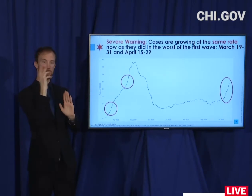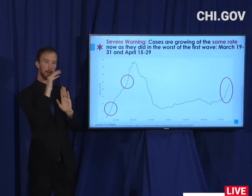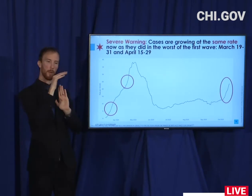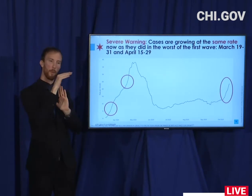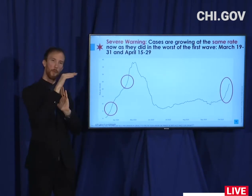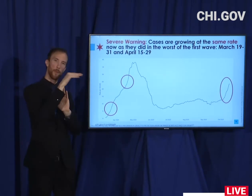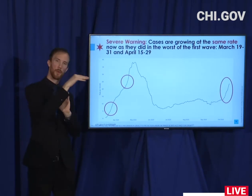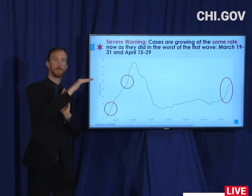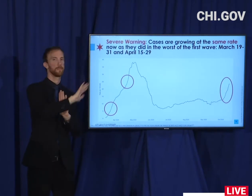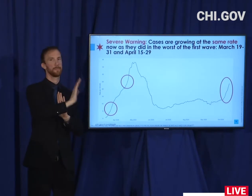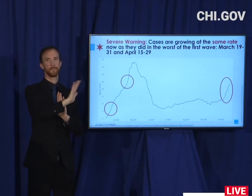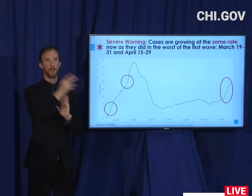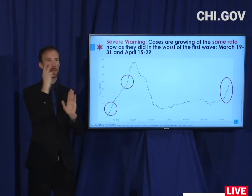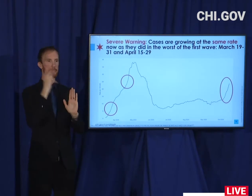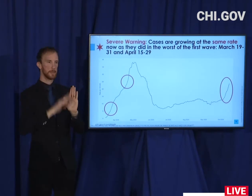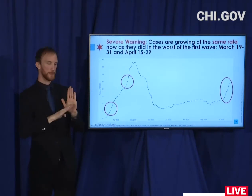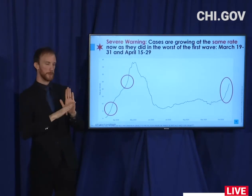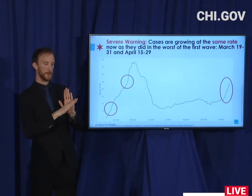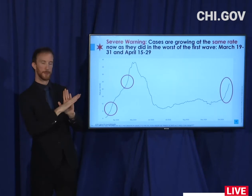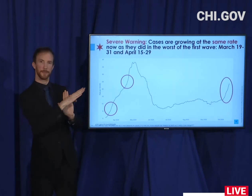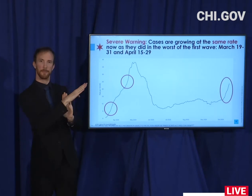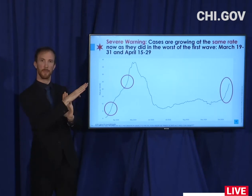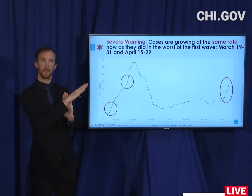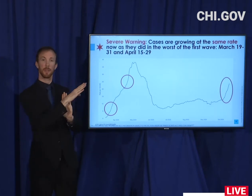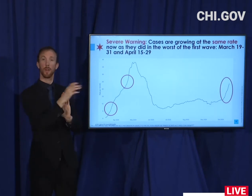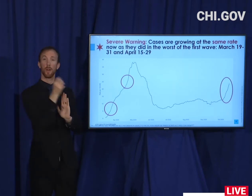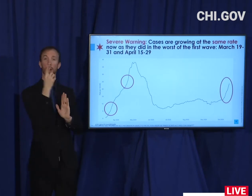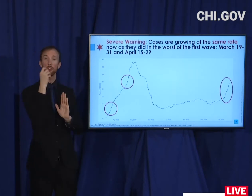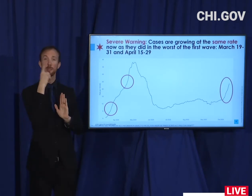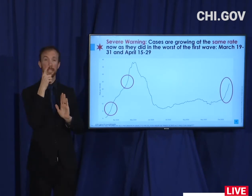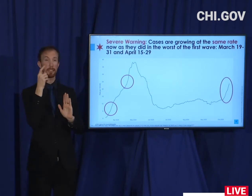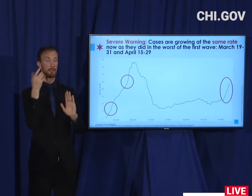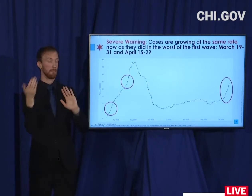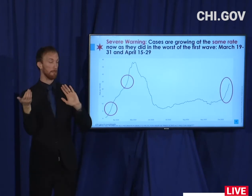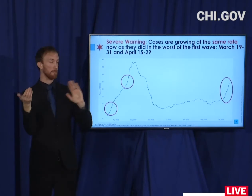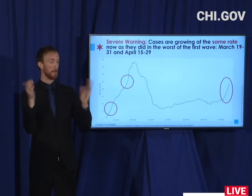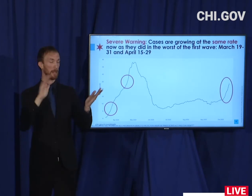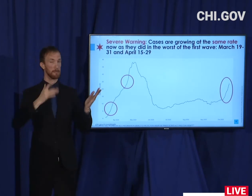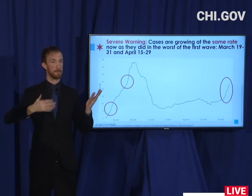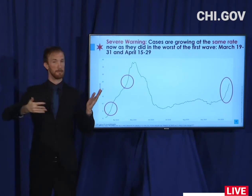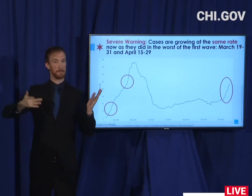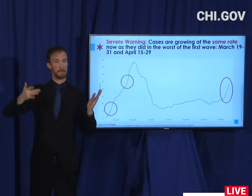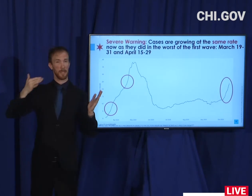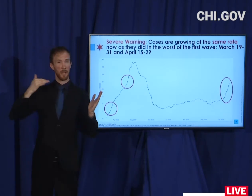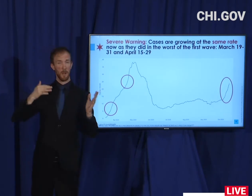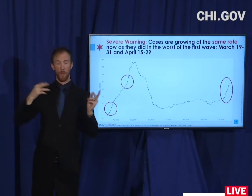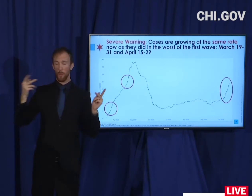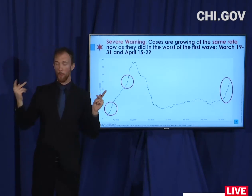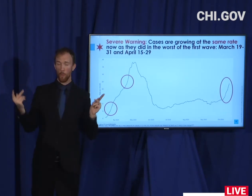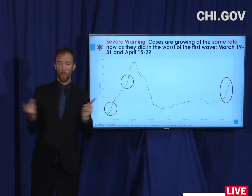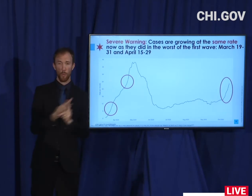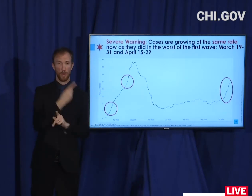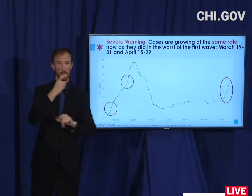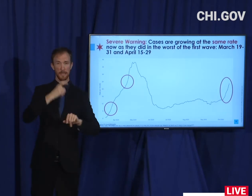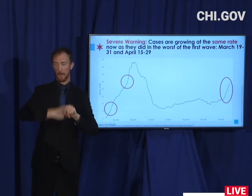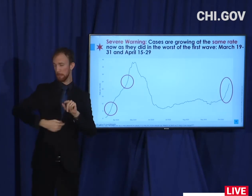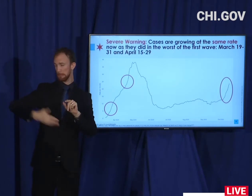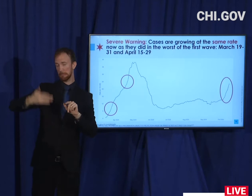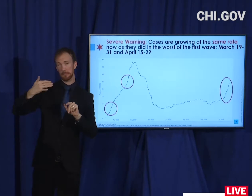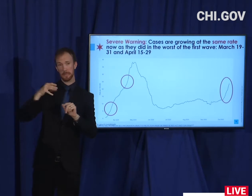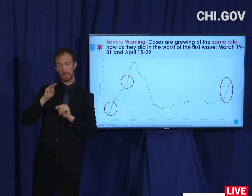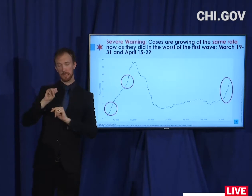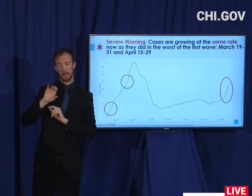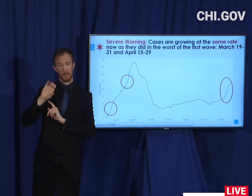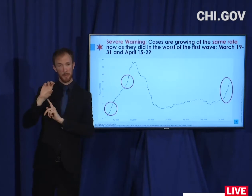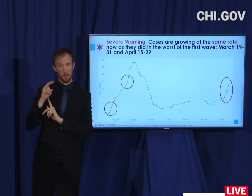the cases now in Chicago are growing at the same rate that they did at the worst of the first wave between March 19